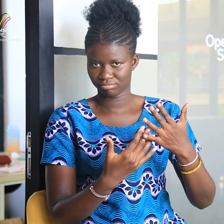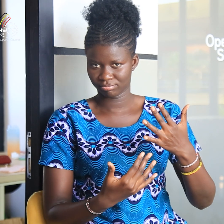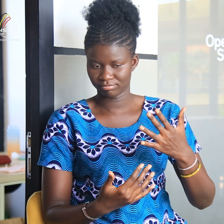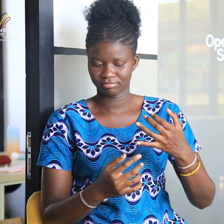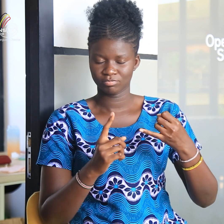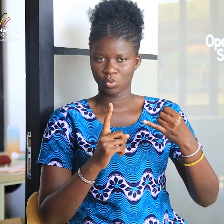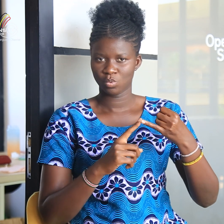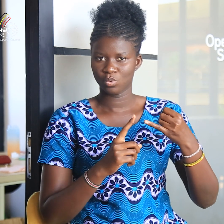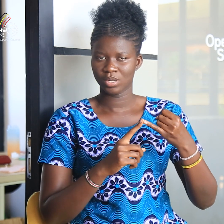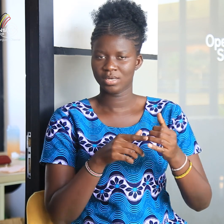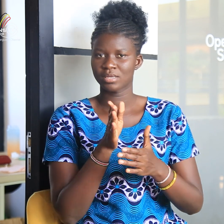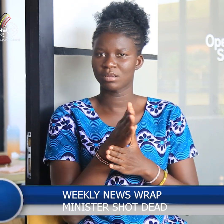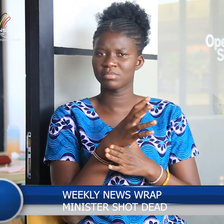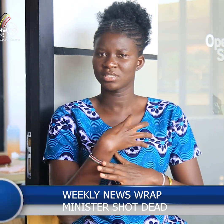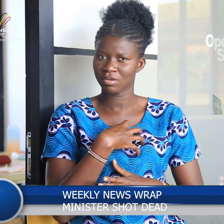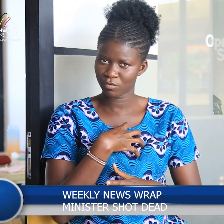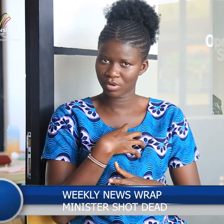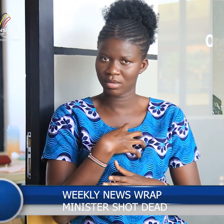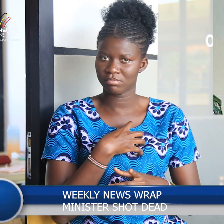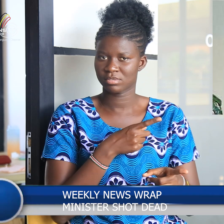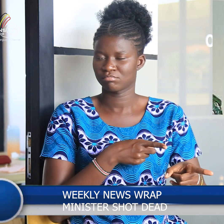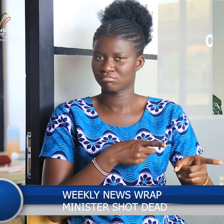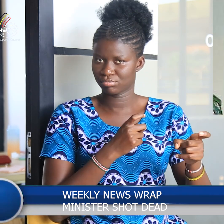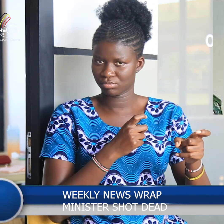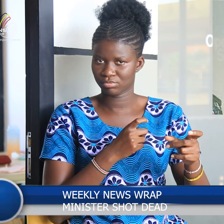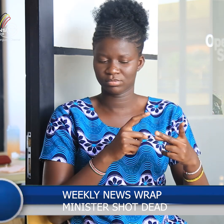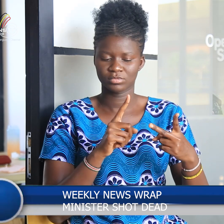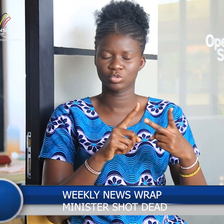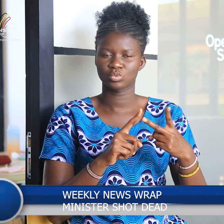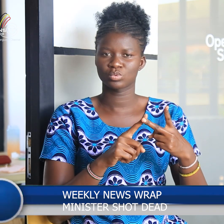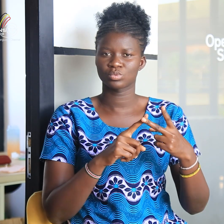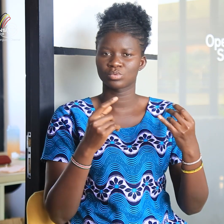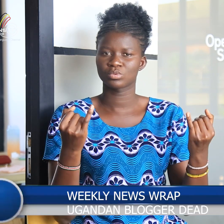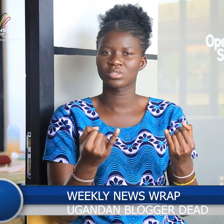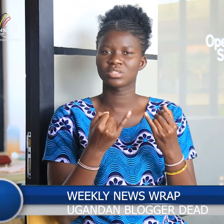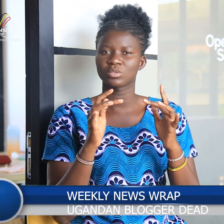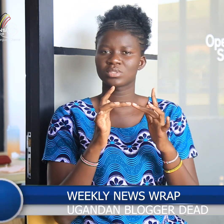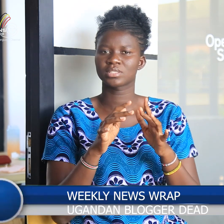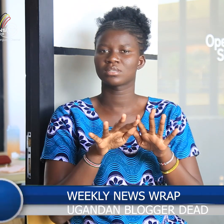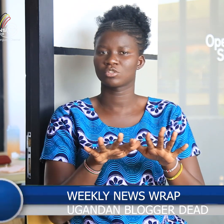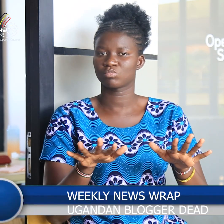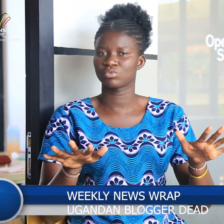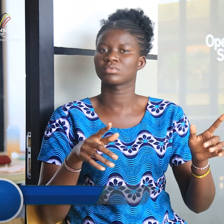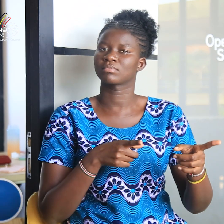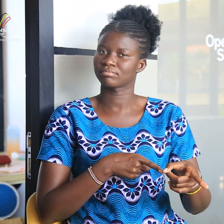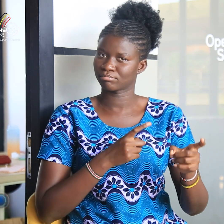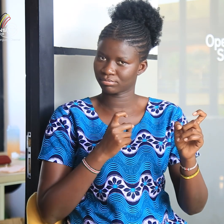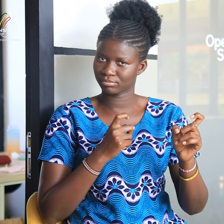In our headlines today, we have Minister of State of Labor shot dead. The